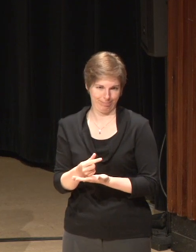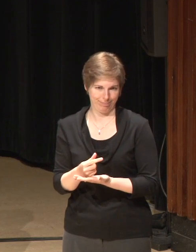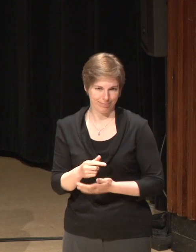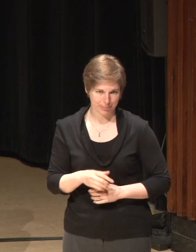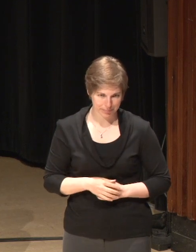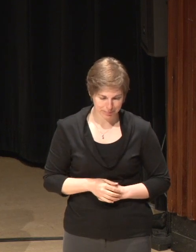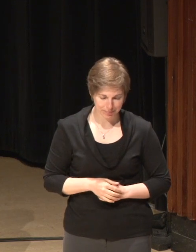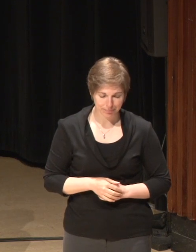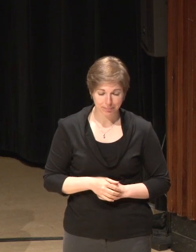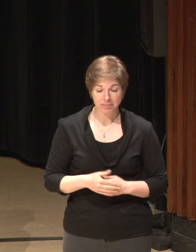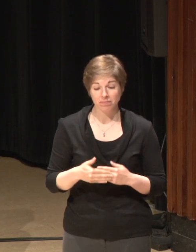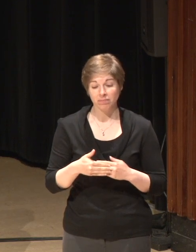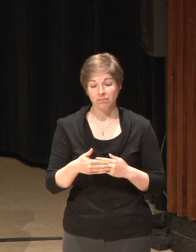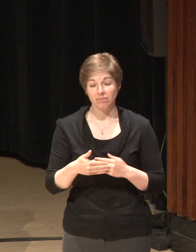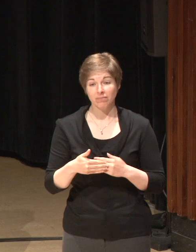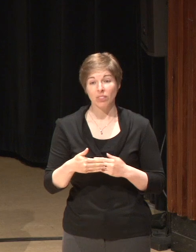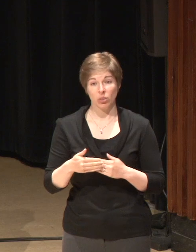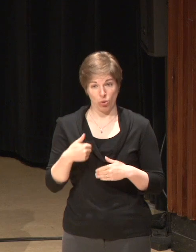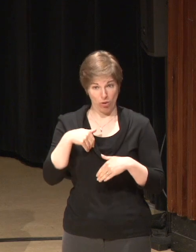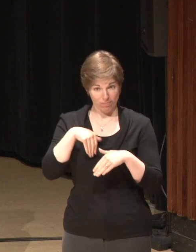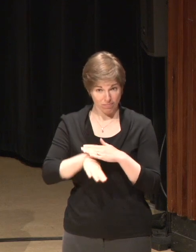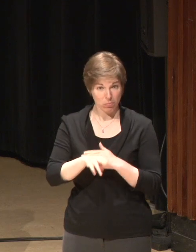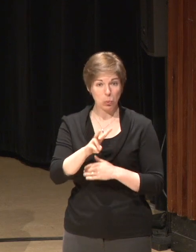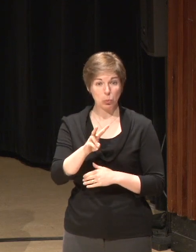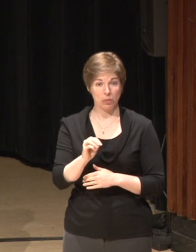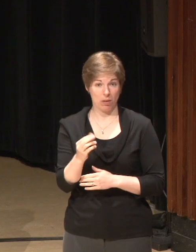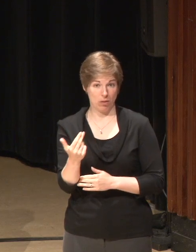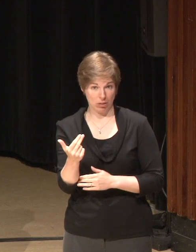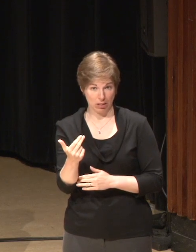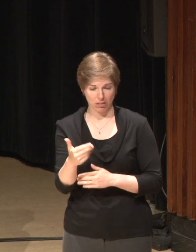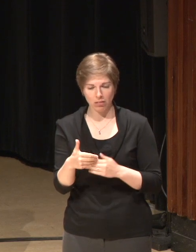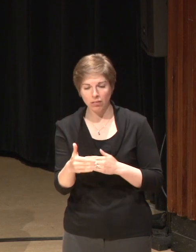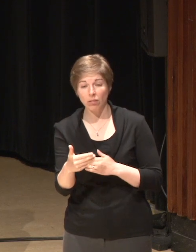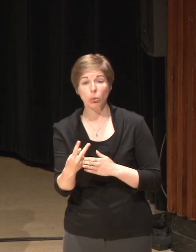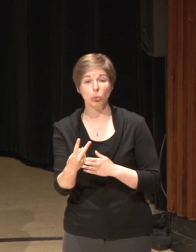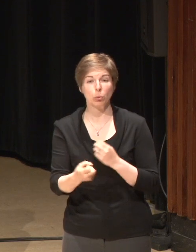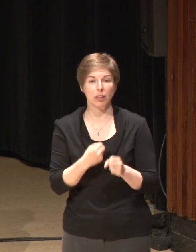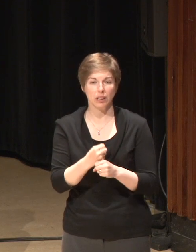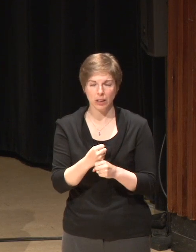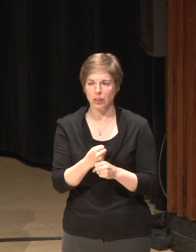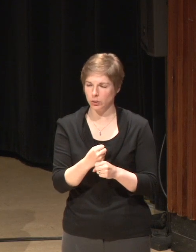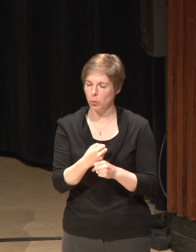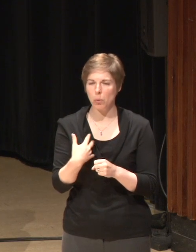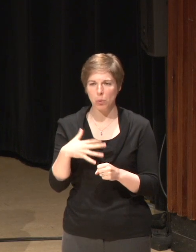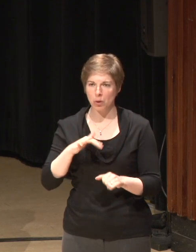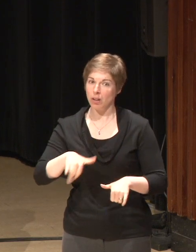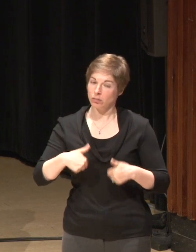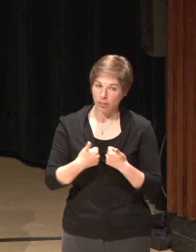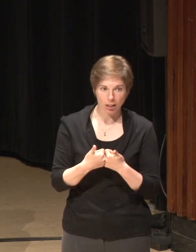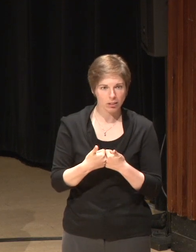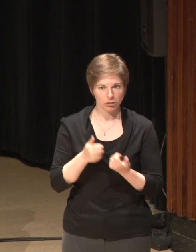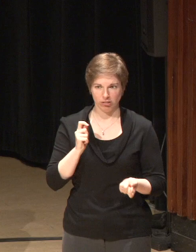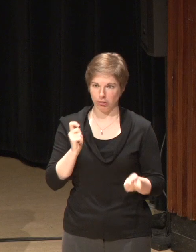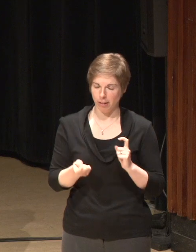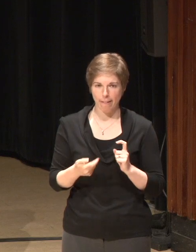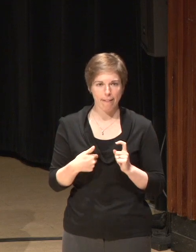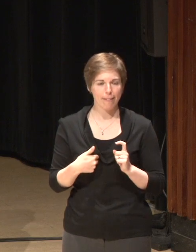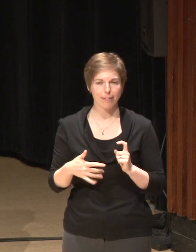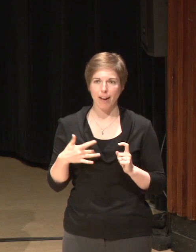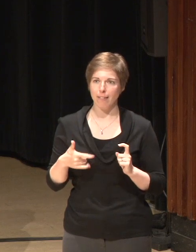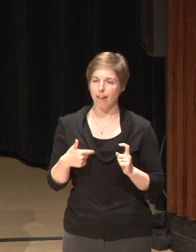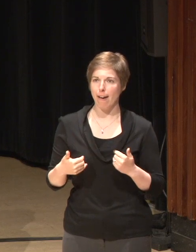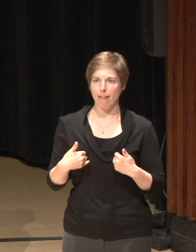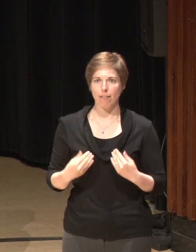The next 2 years would challenge and change all of us. I have never felt so hopeful and capable in my whole